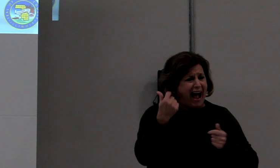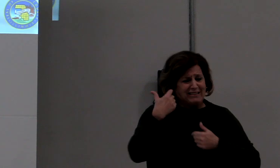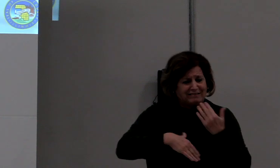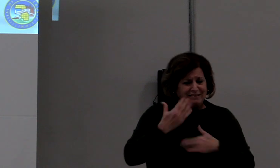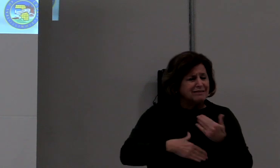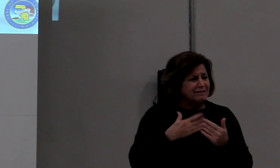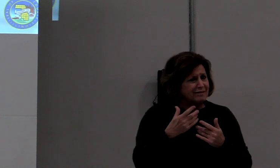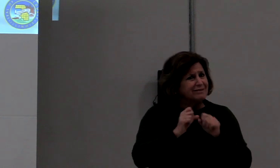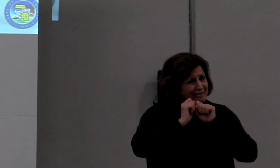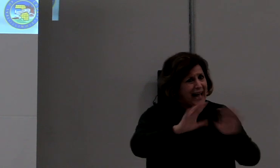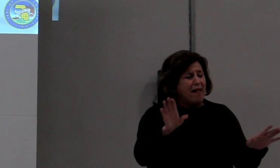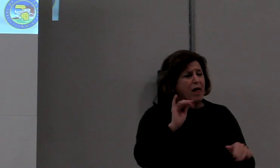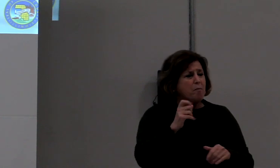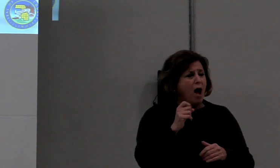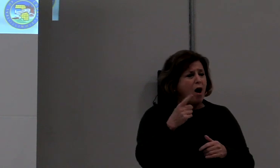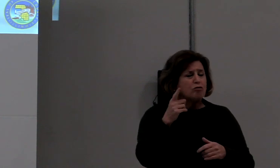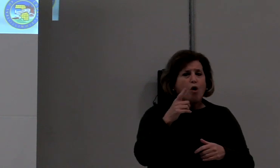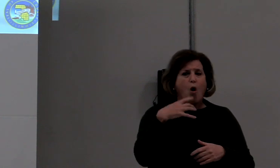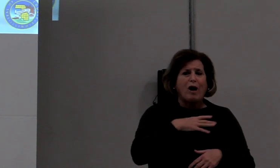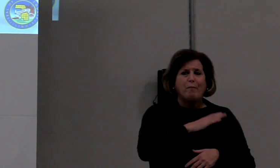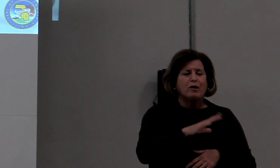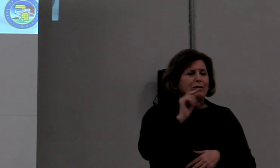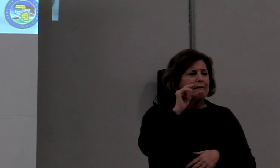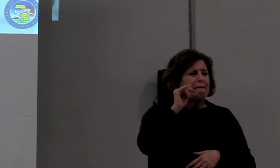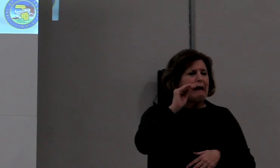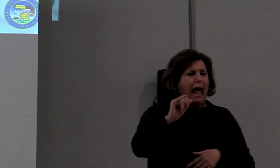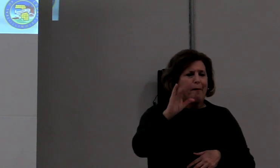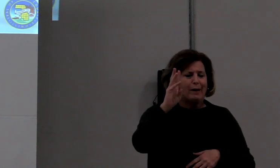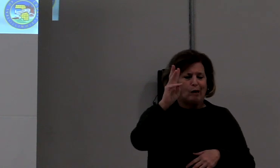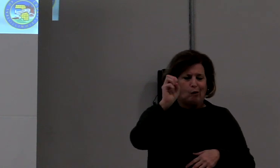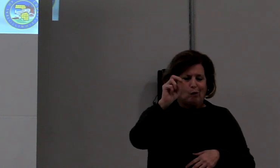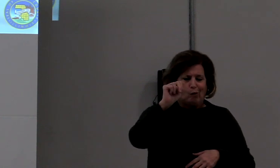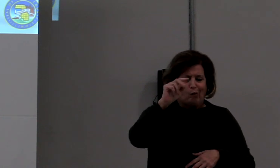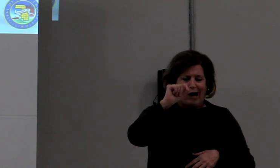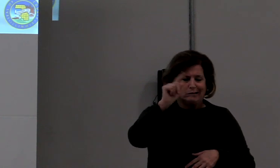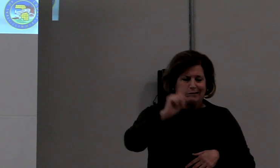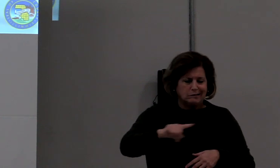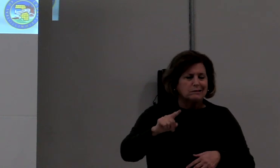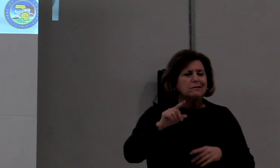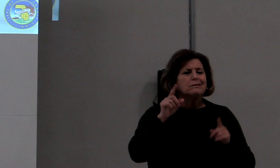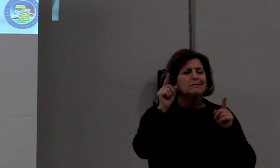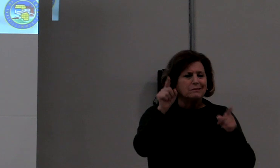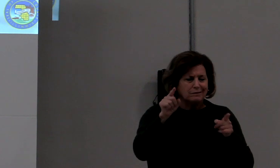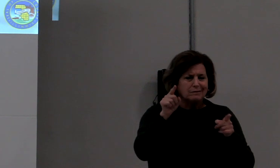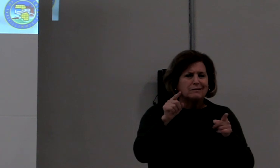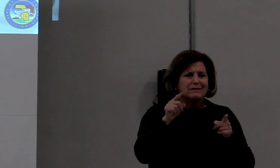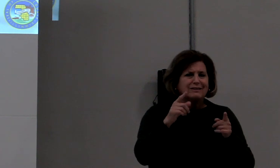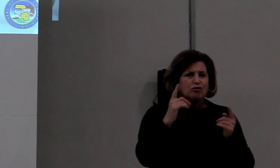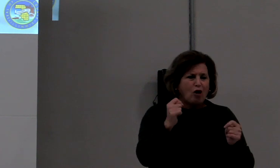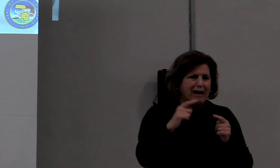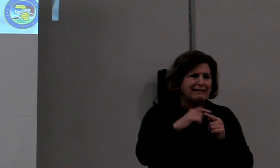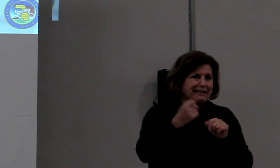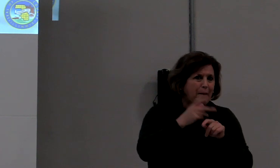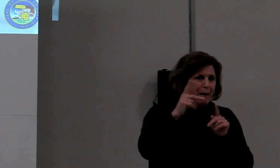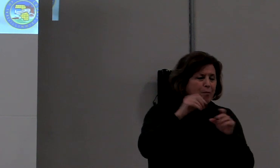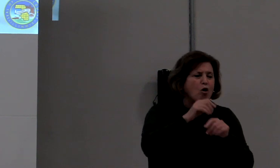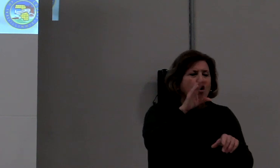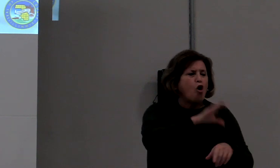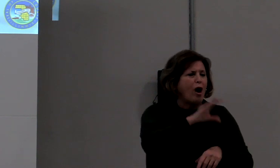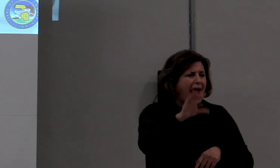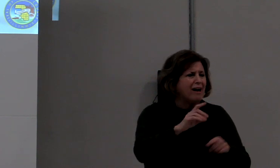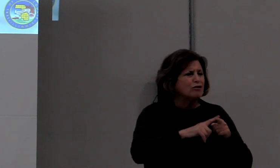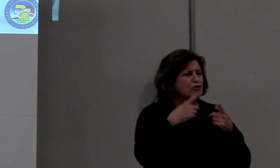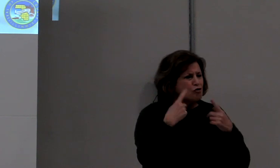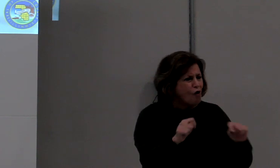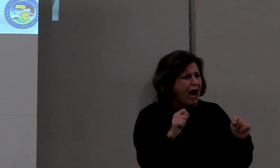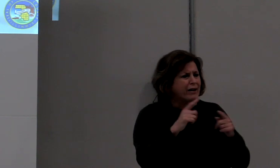So Commissioner Tammy Wendt is engaging other members of the officials in Cook County to